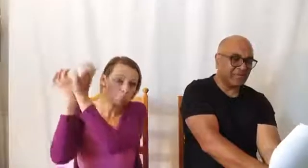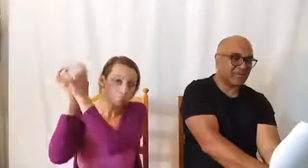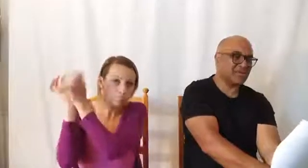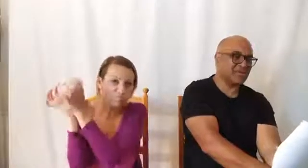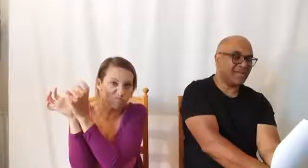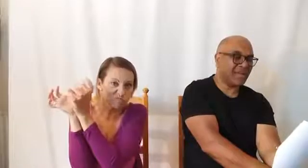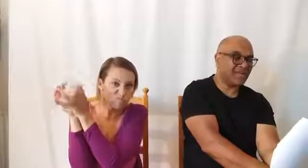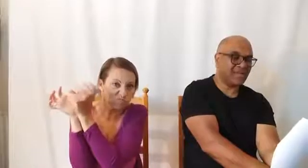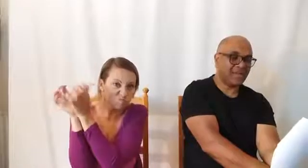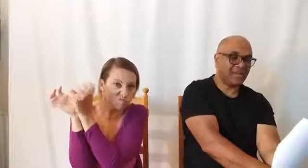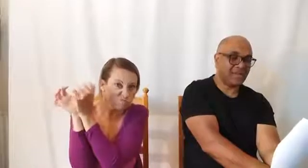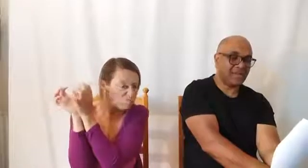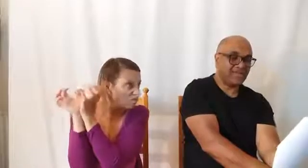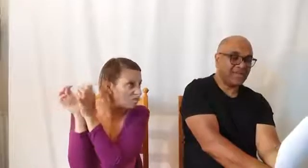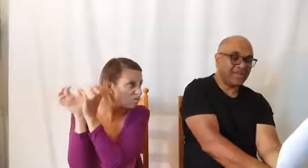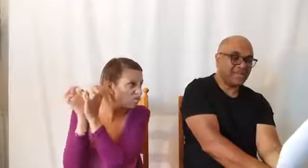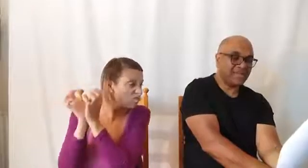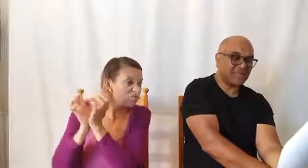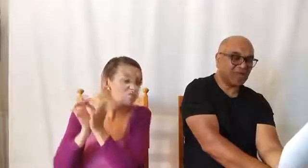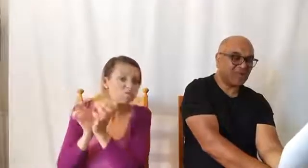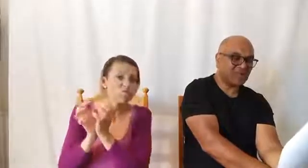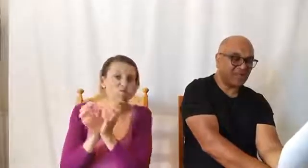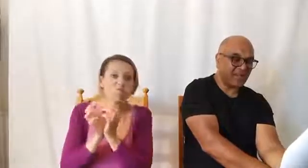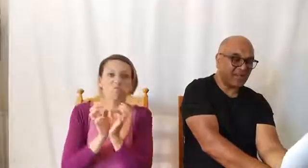had happened to him, and friends seemed hard to find.